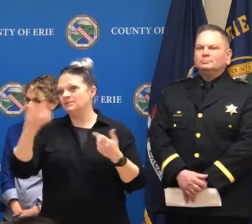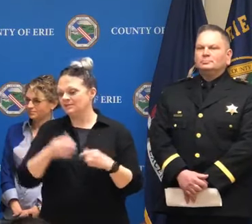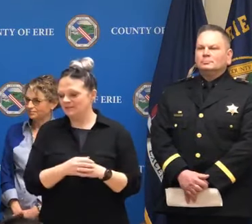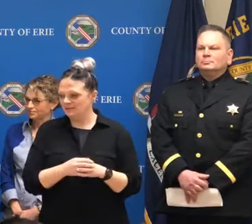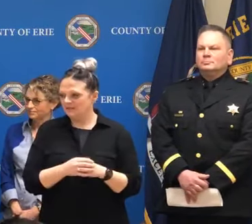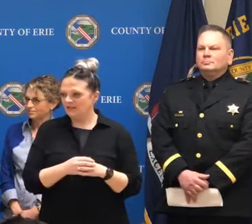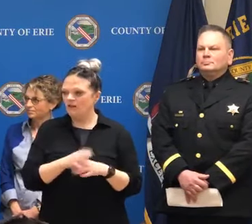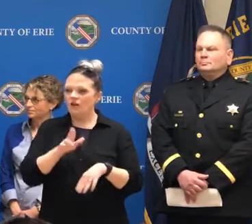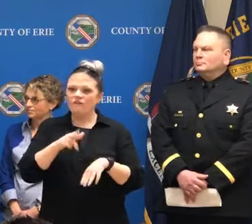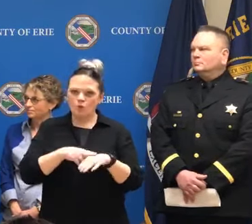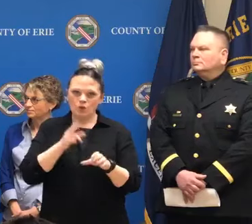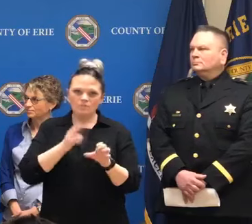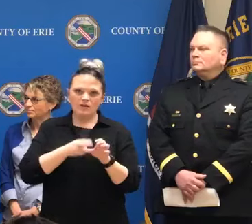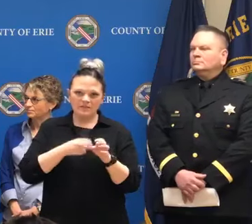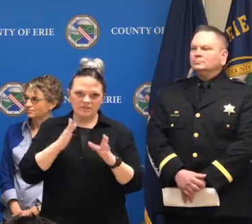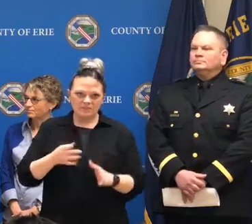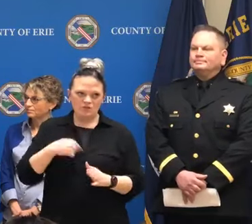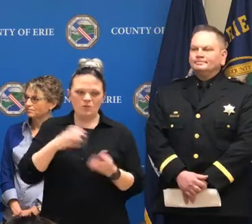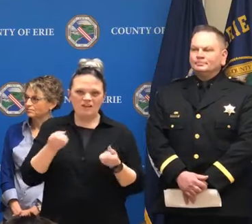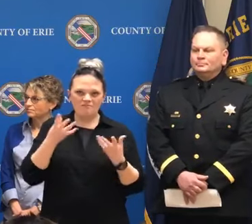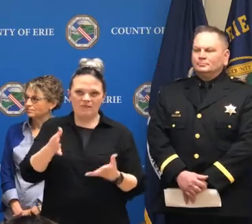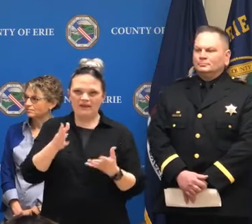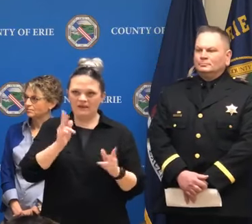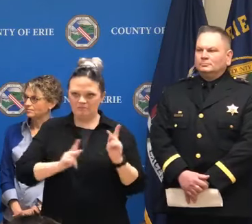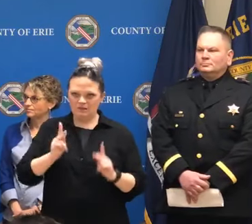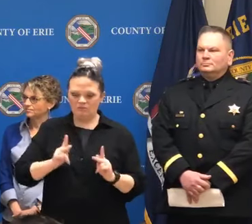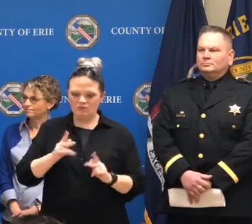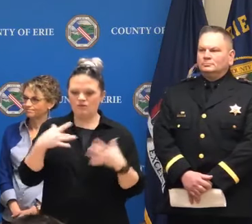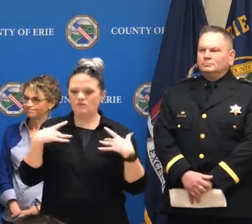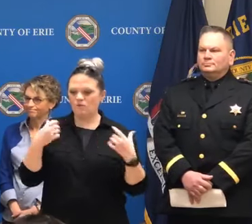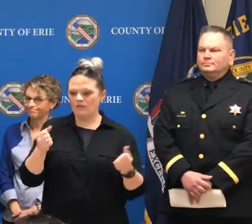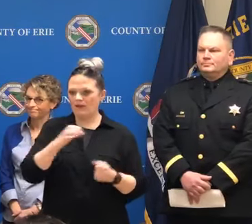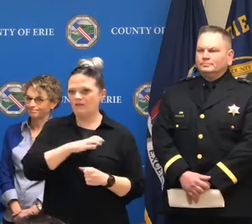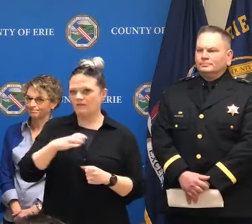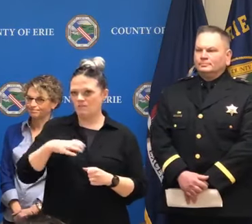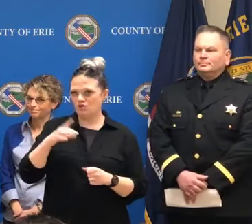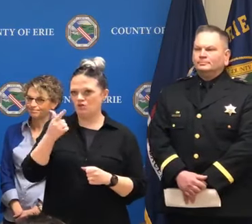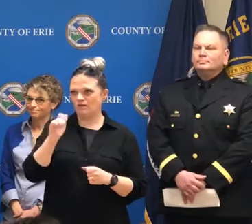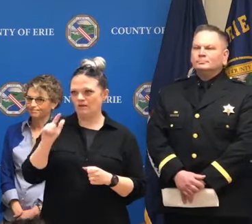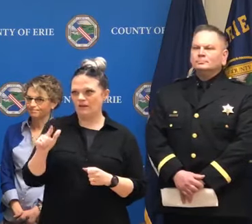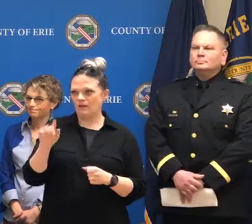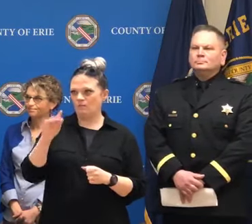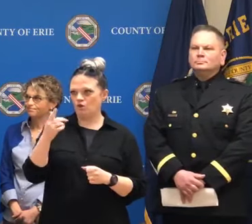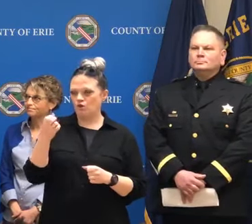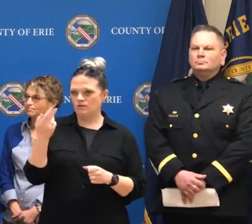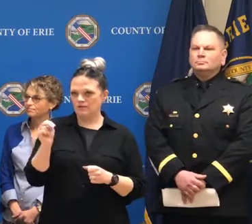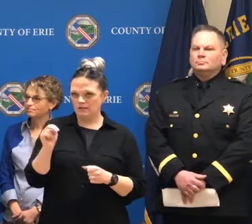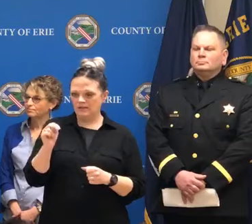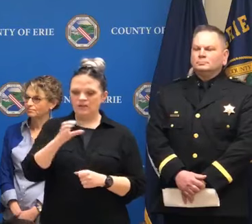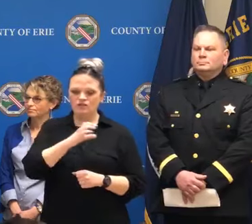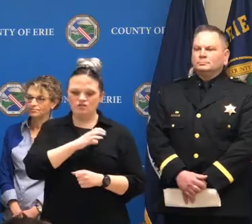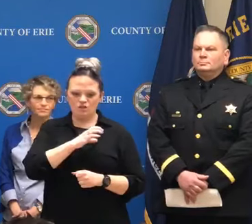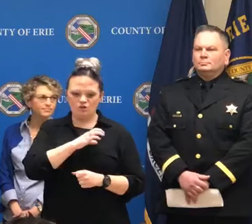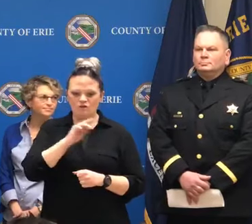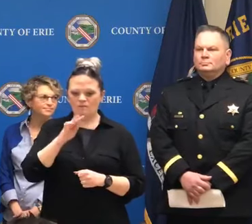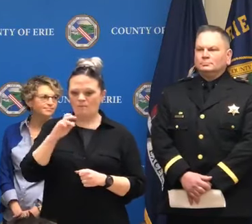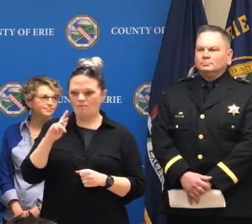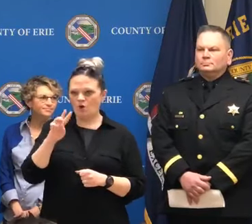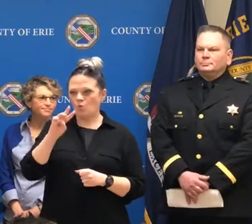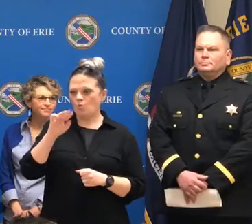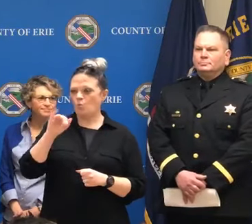course, the participants, we have a number of individuals here. Our Health Commissioner, Dr. Gail Burstein, once again. We're joined by Undersheriff Mark Whipperman from the Erie